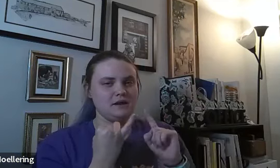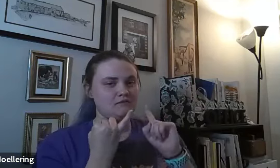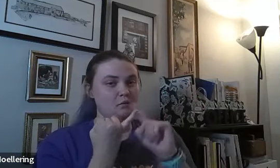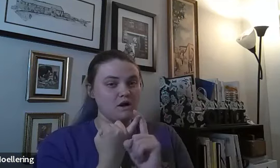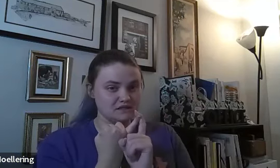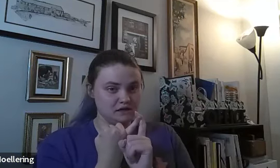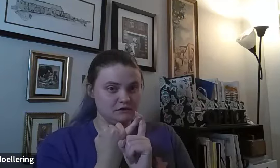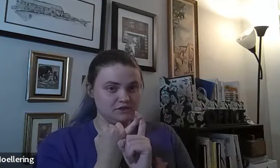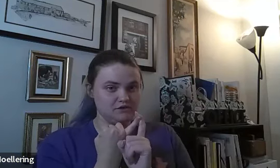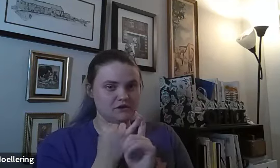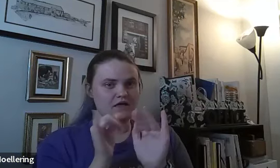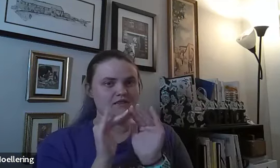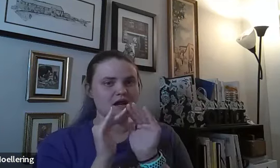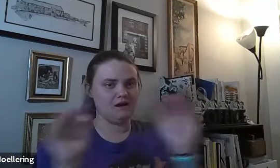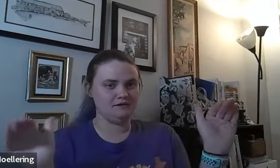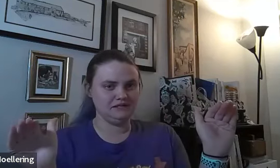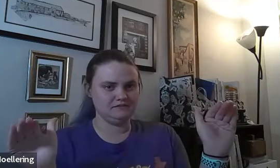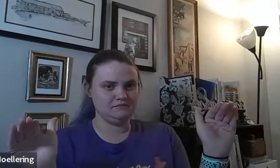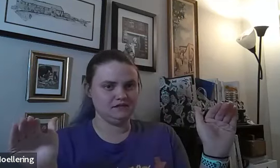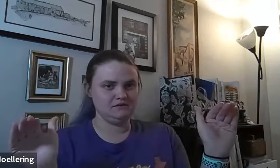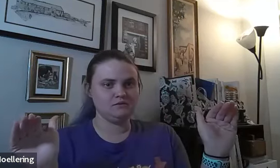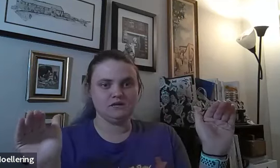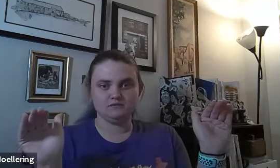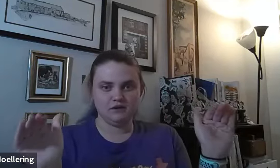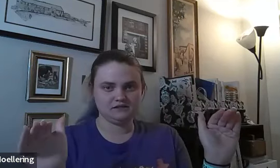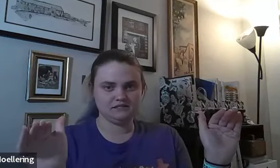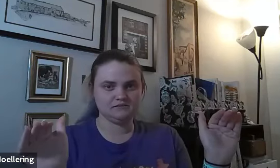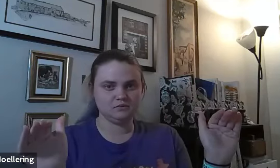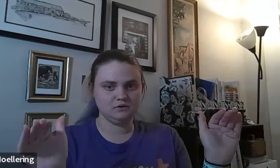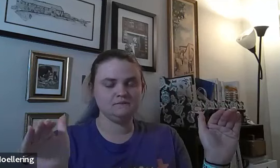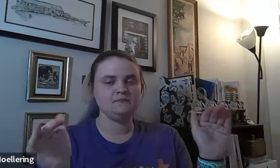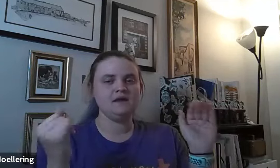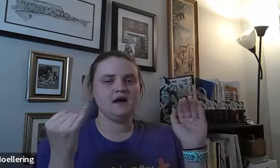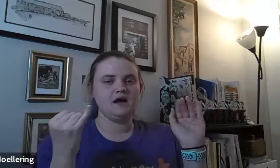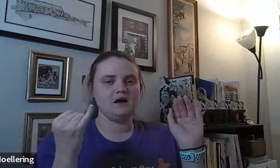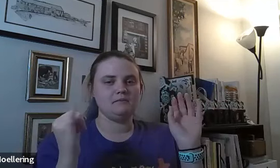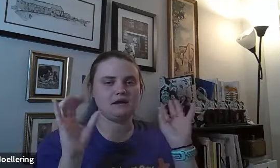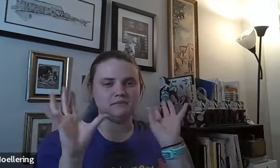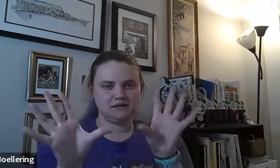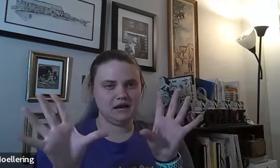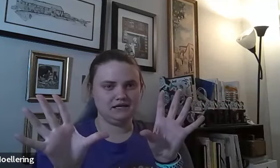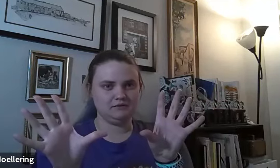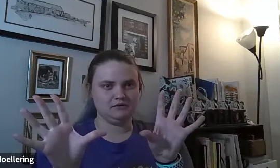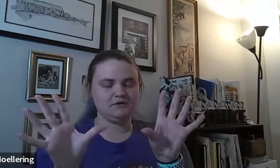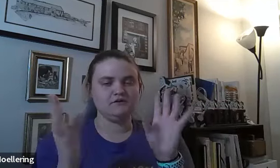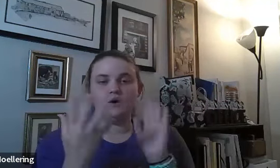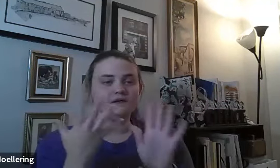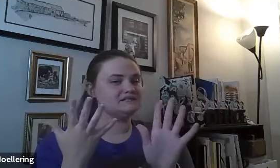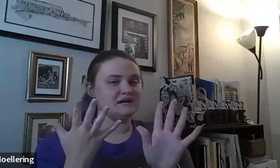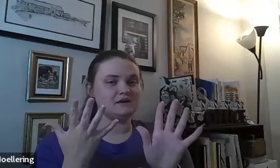have one sign I want to show y'all, and then I'm going to leave it be. We can practice some more, but I'm not going to add any more. The only sign I